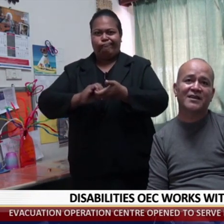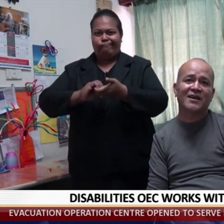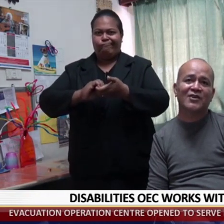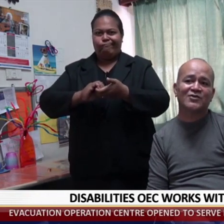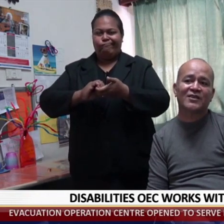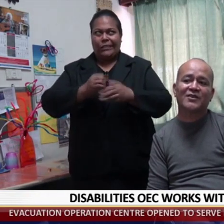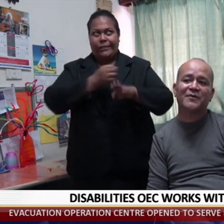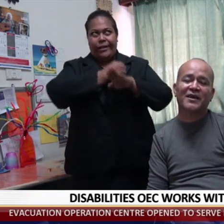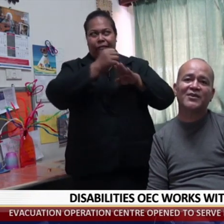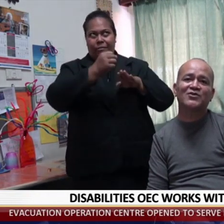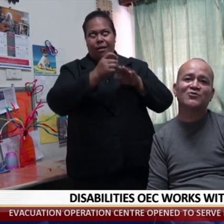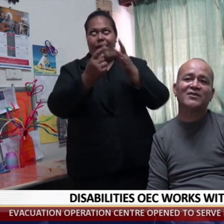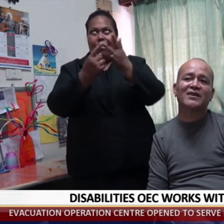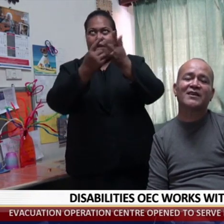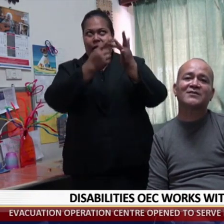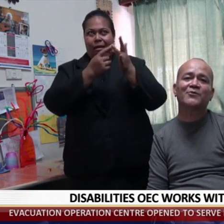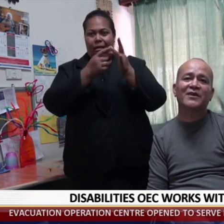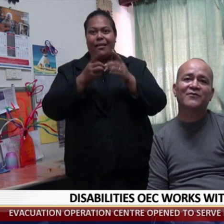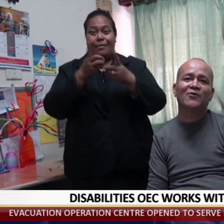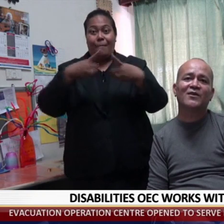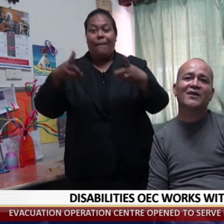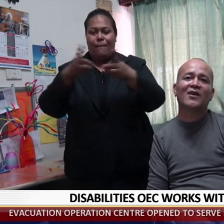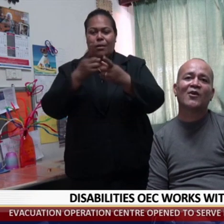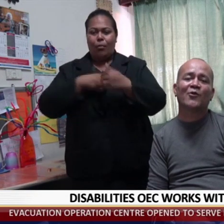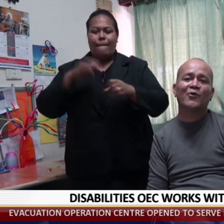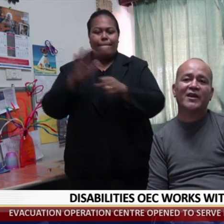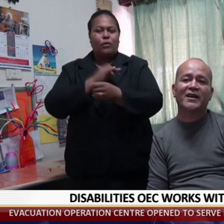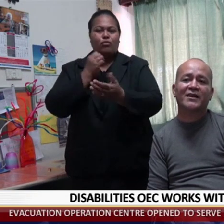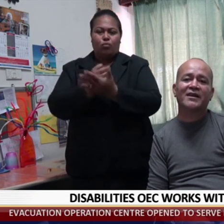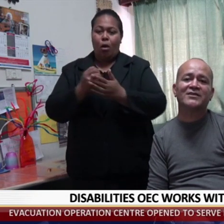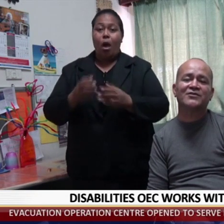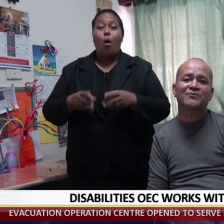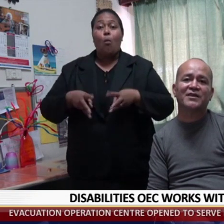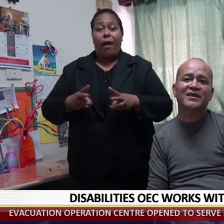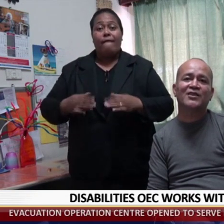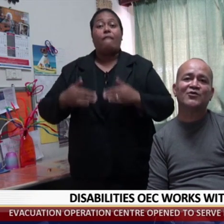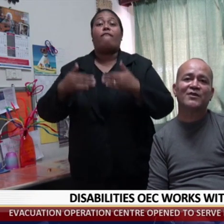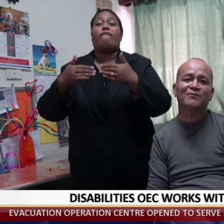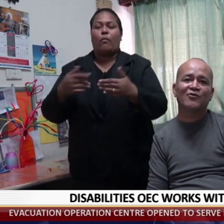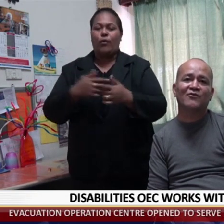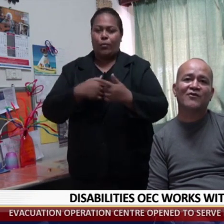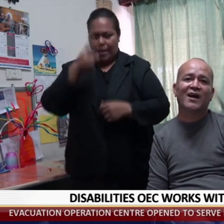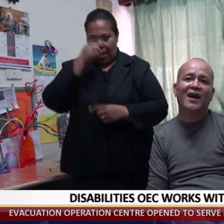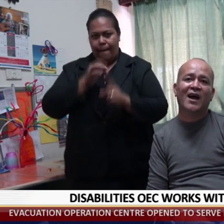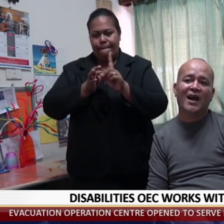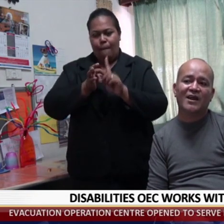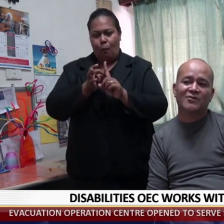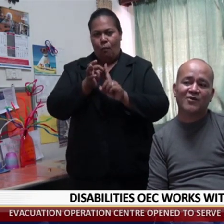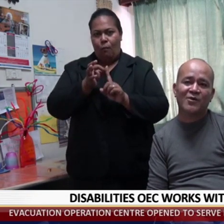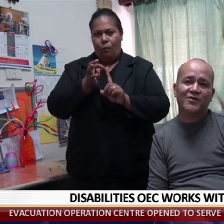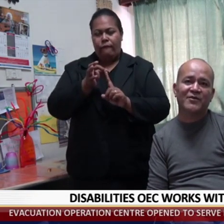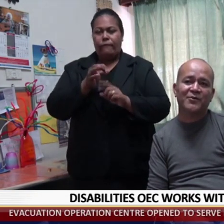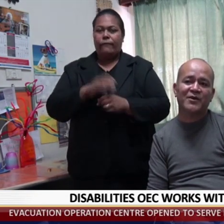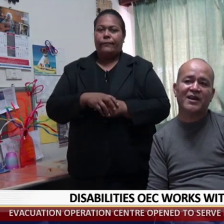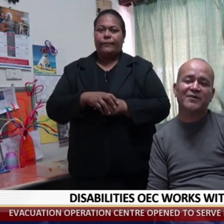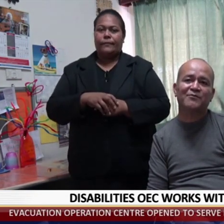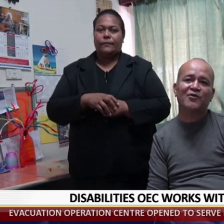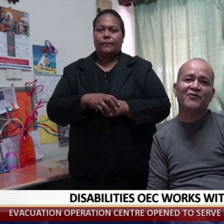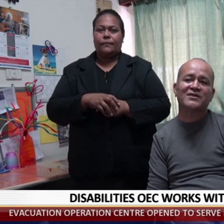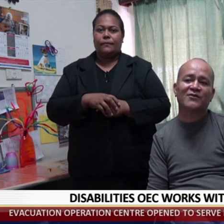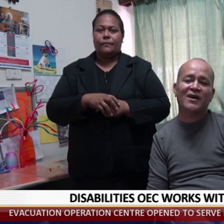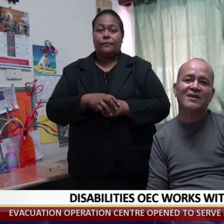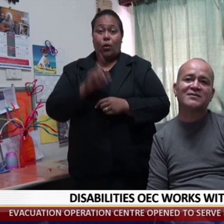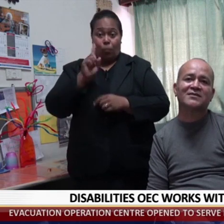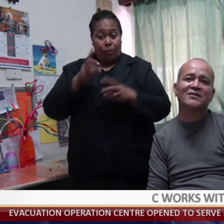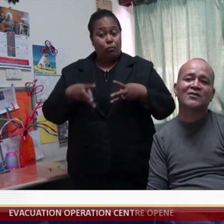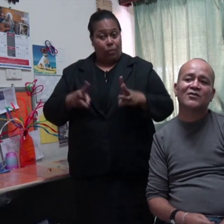be, so that we're making sure that as a way forward, we can at least begin to improve. And one way that we can